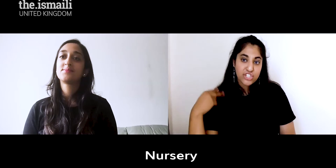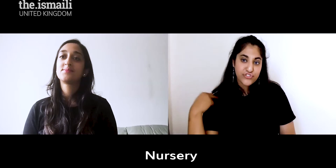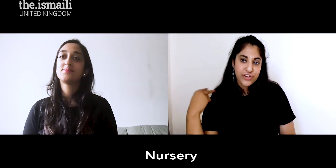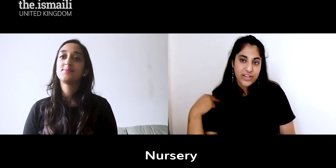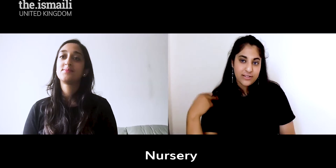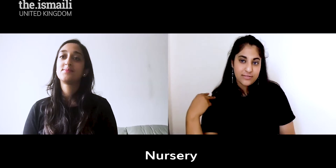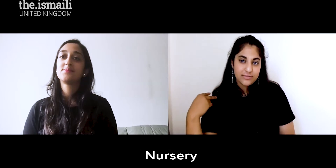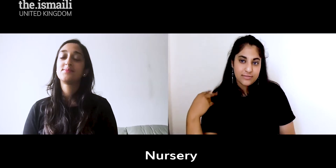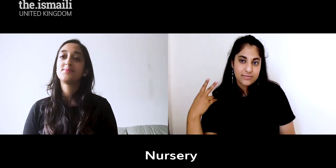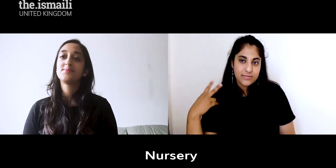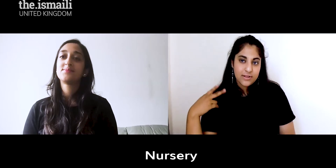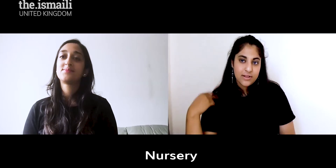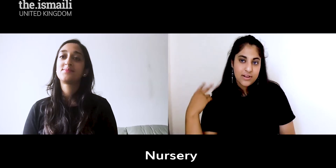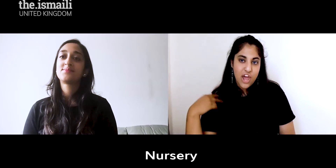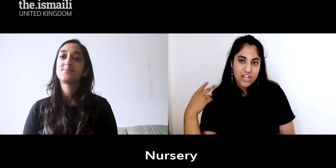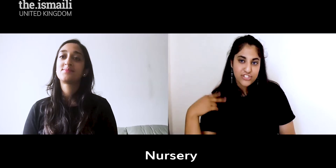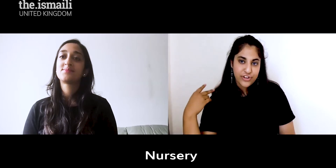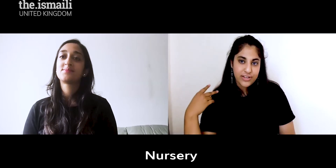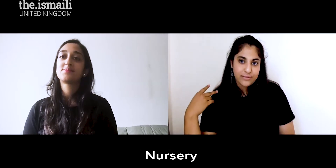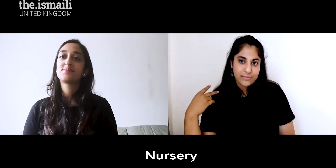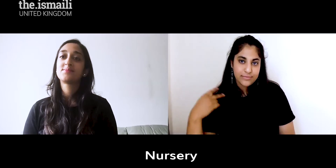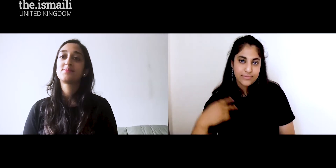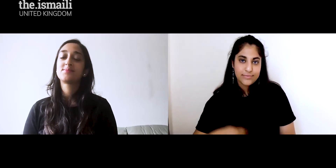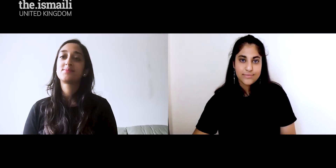Nursery. Nursery.